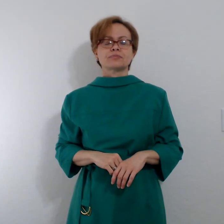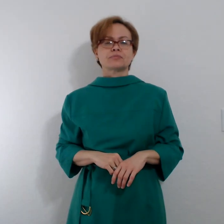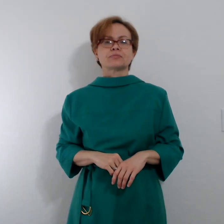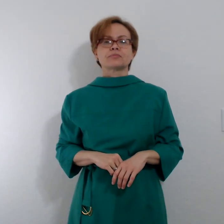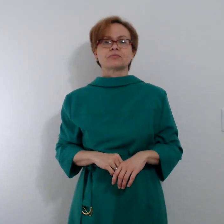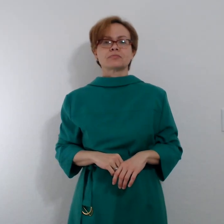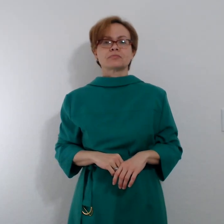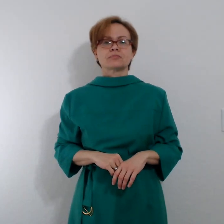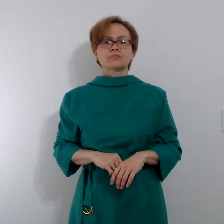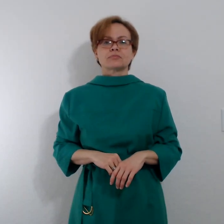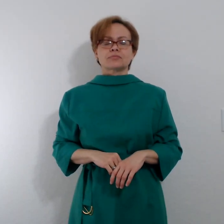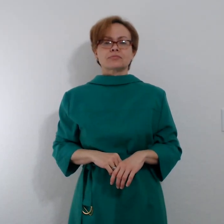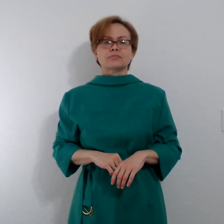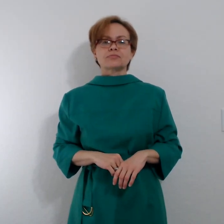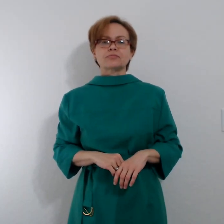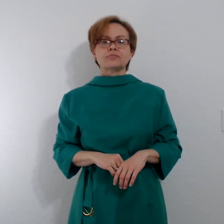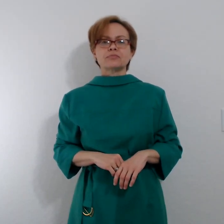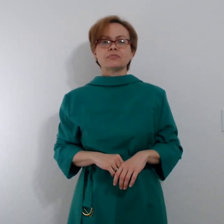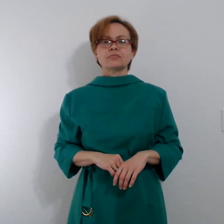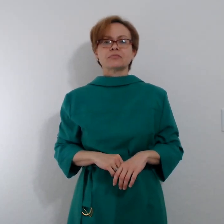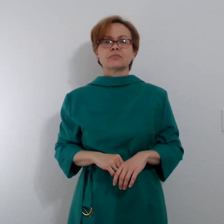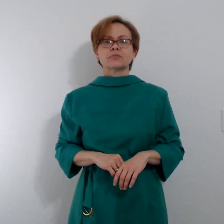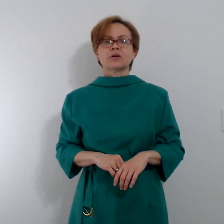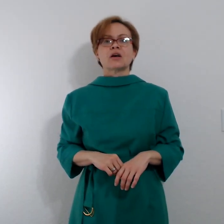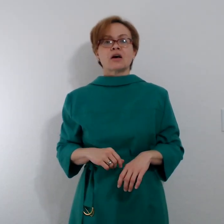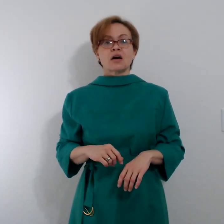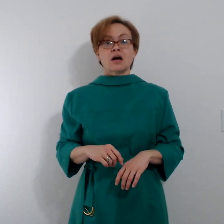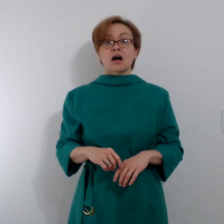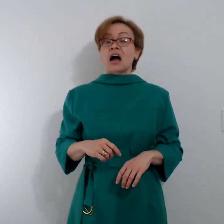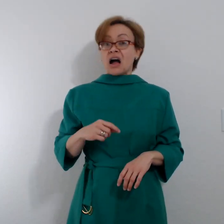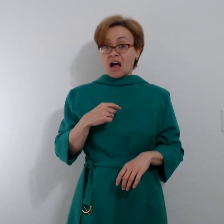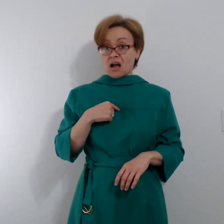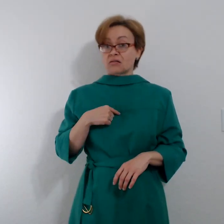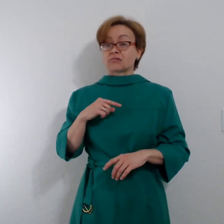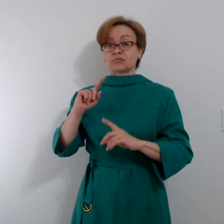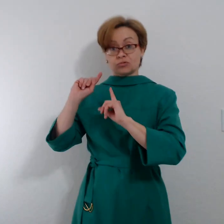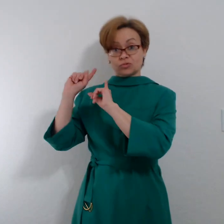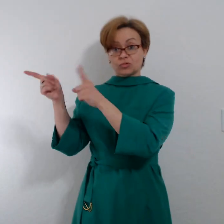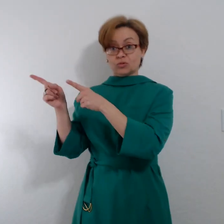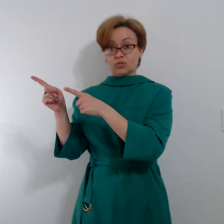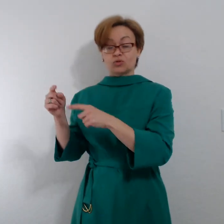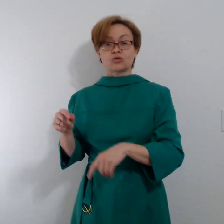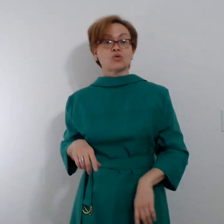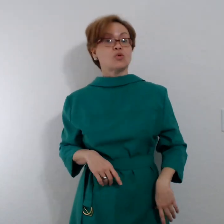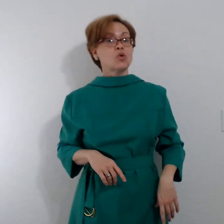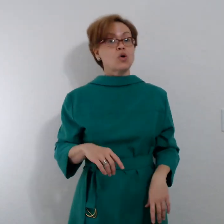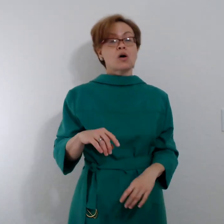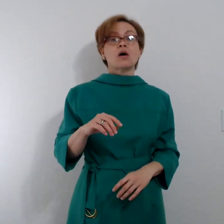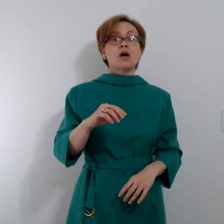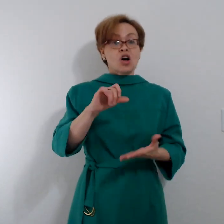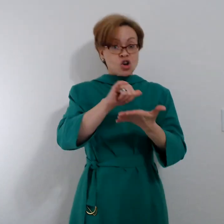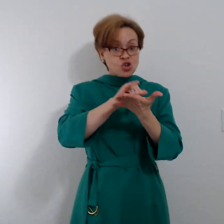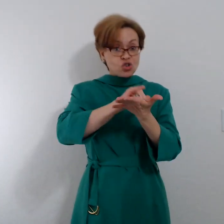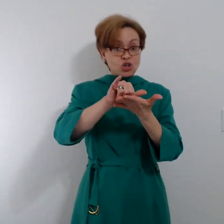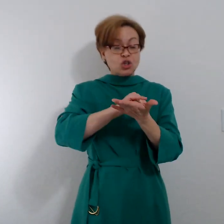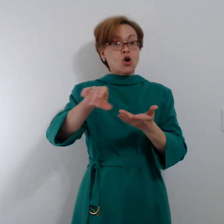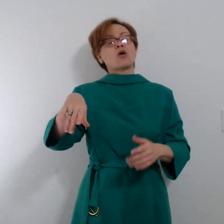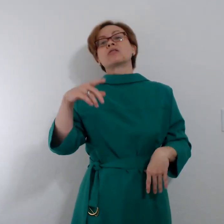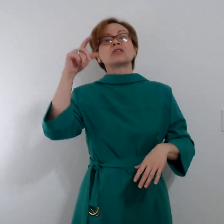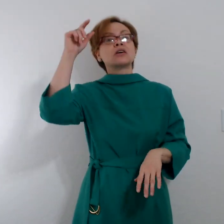I assumed that I could put a water tank at Lincoln Center, and if I stayed there a